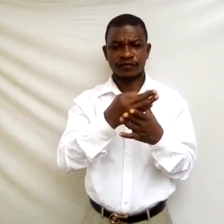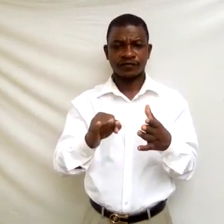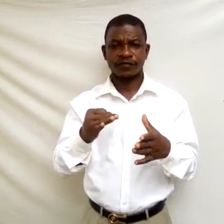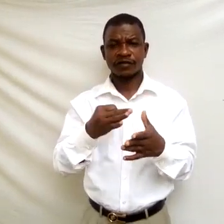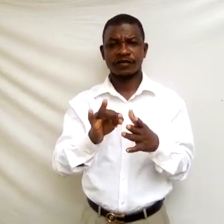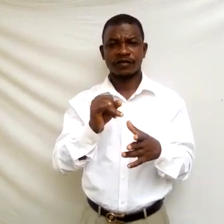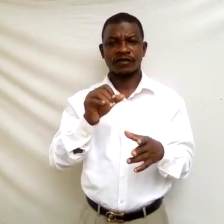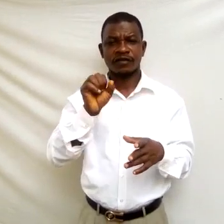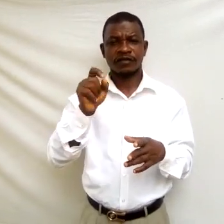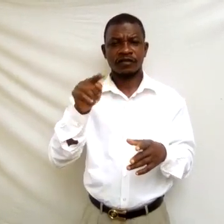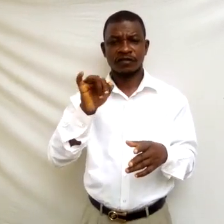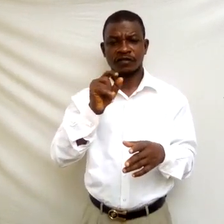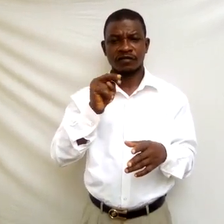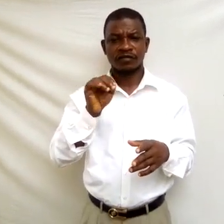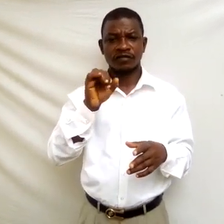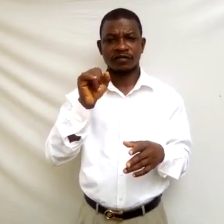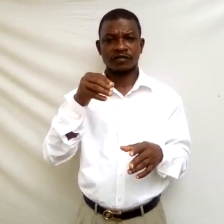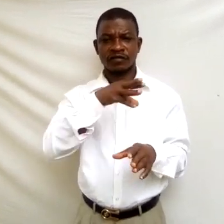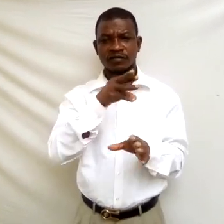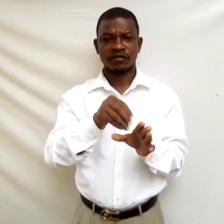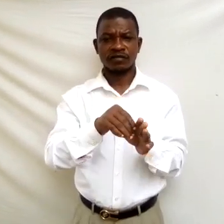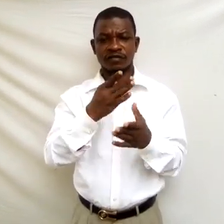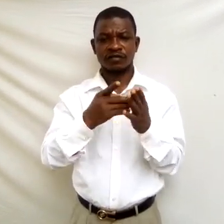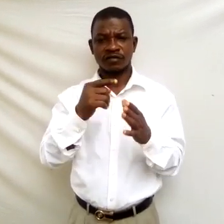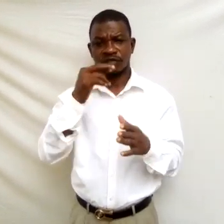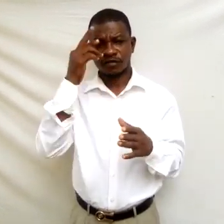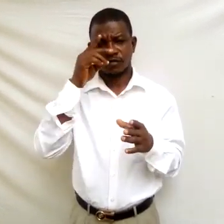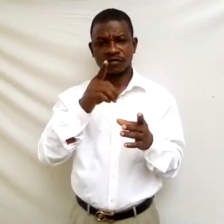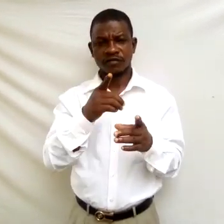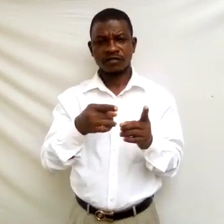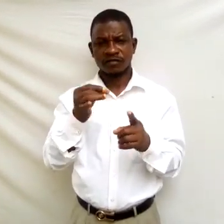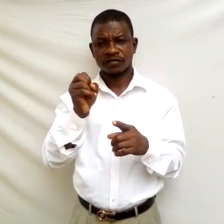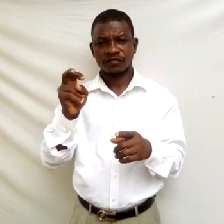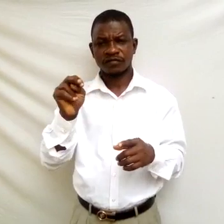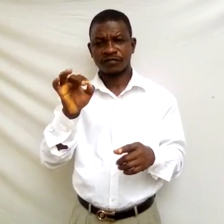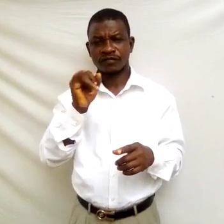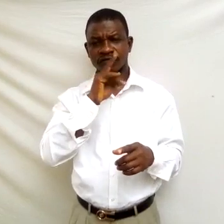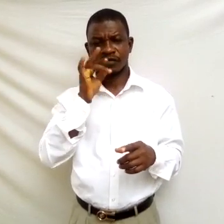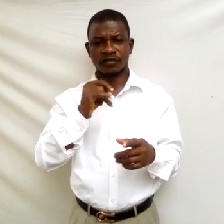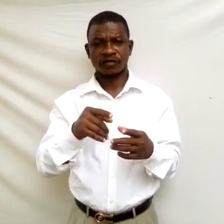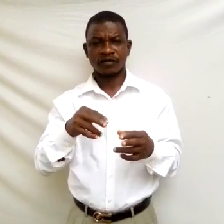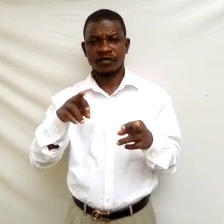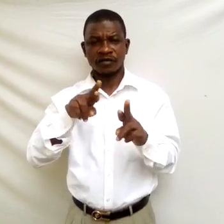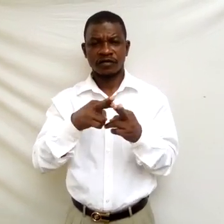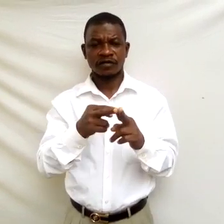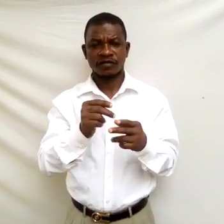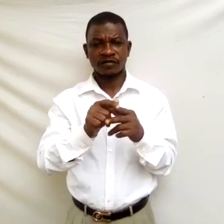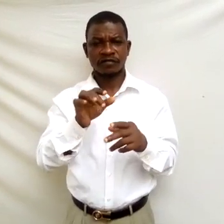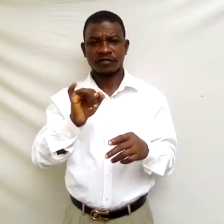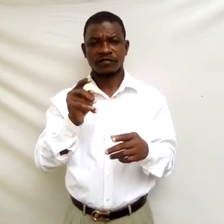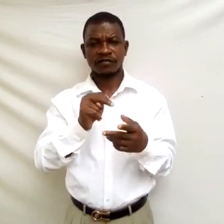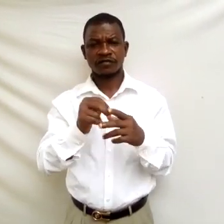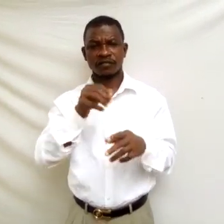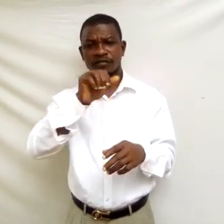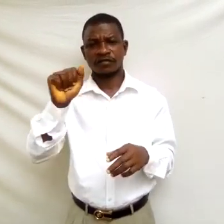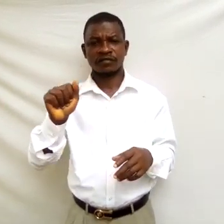Standard integral. Some derivatives and their corresponding integrals. A.